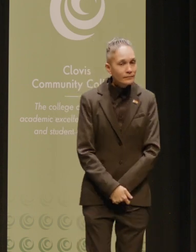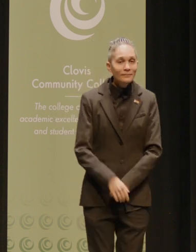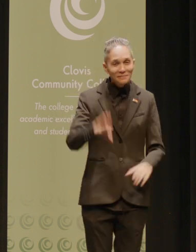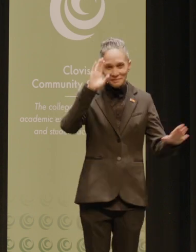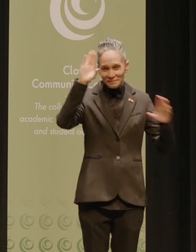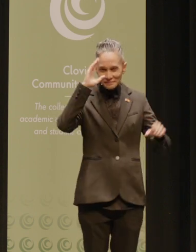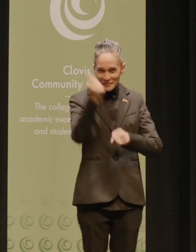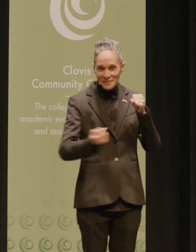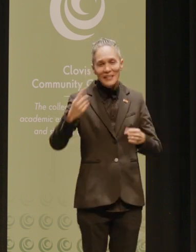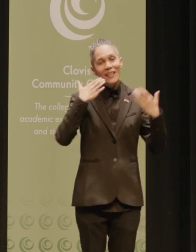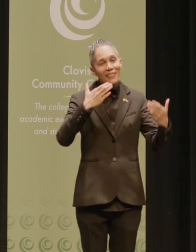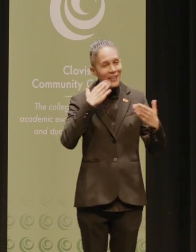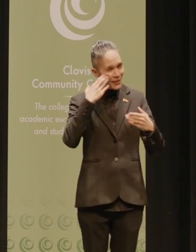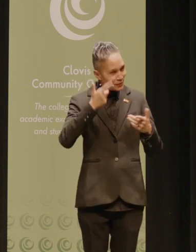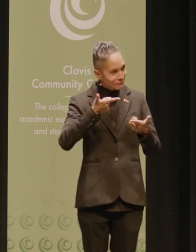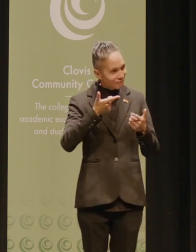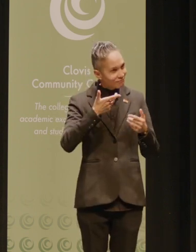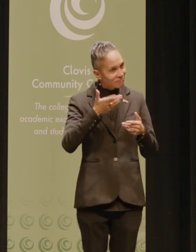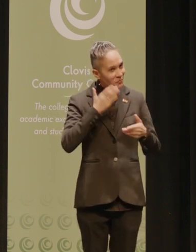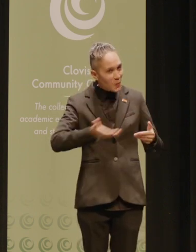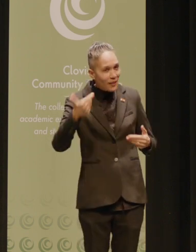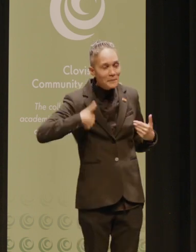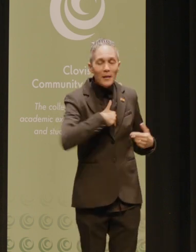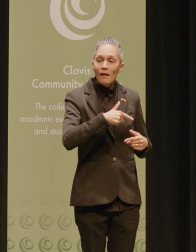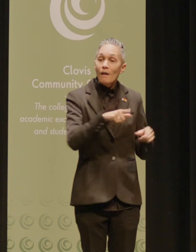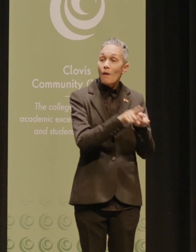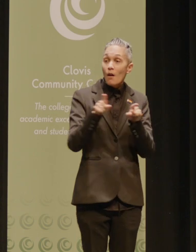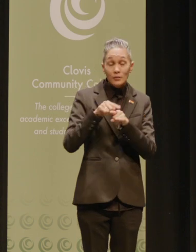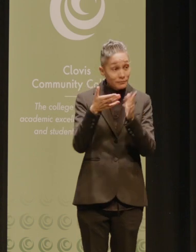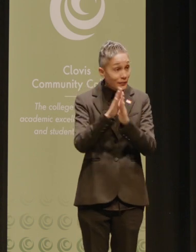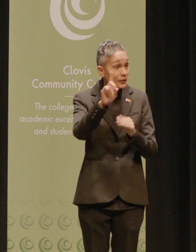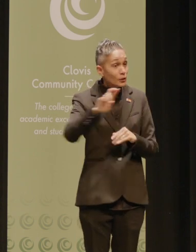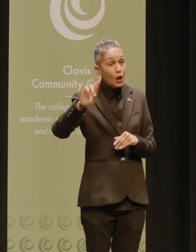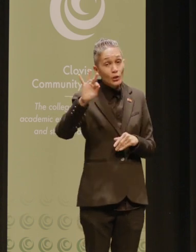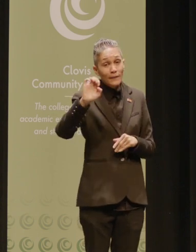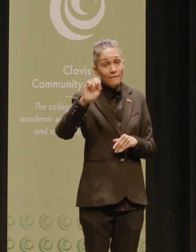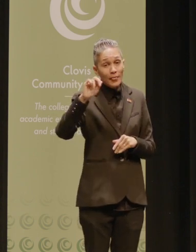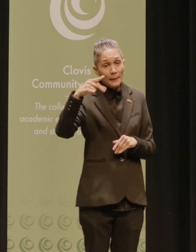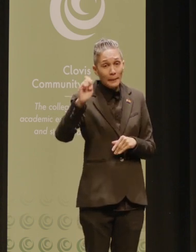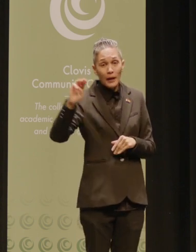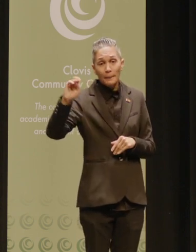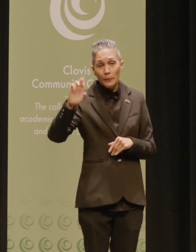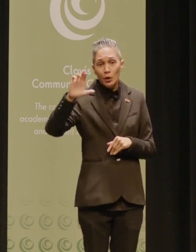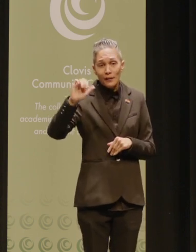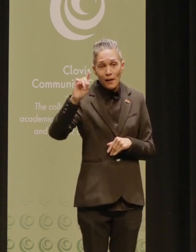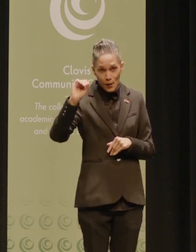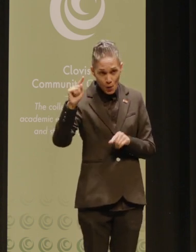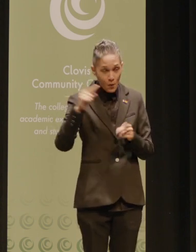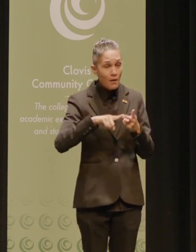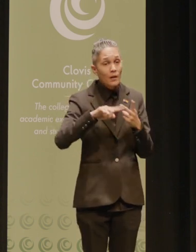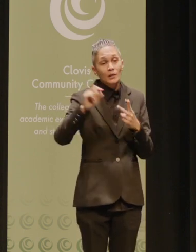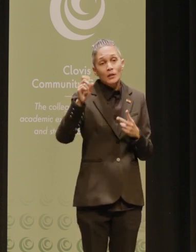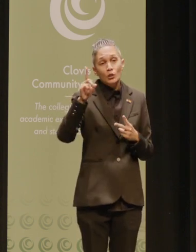Hello, everyone. Thank you for allowing us to be here. I'd like to also invite Dr. Felipe Mercado and